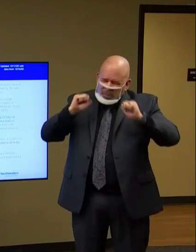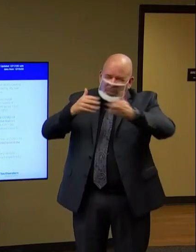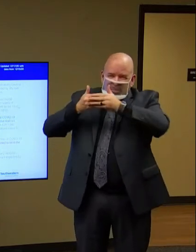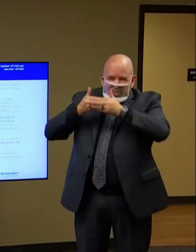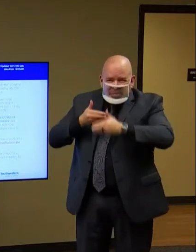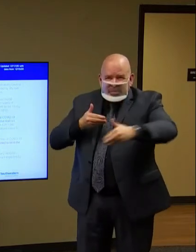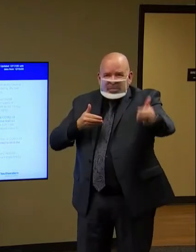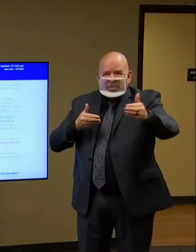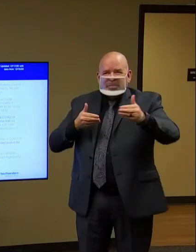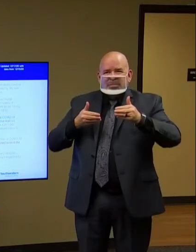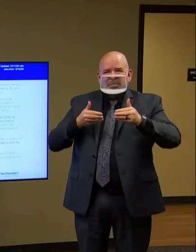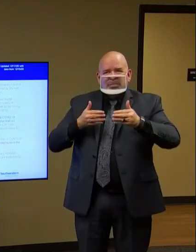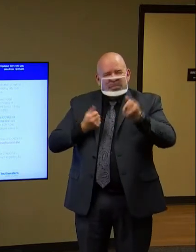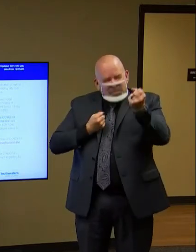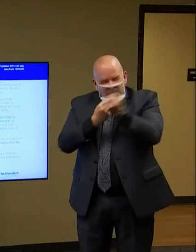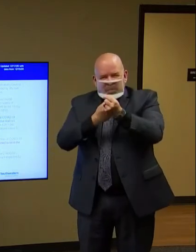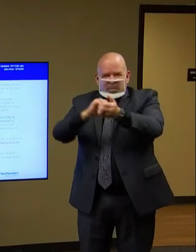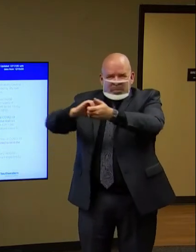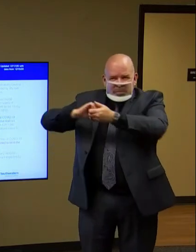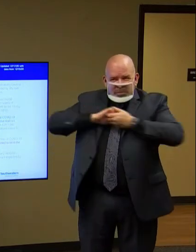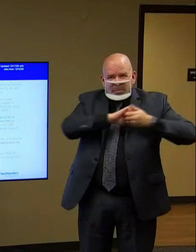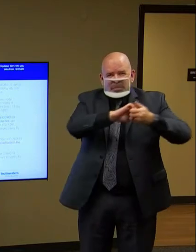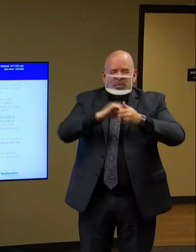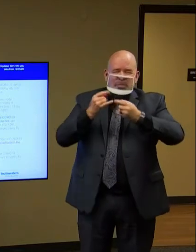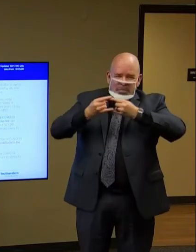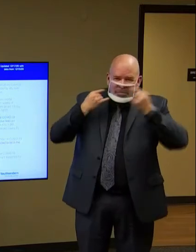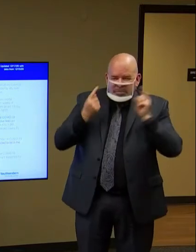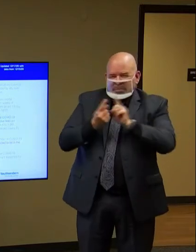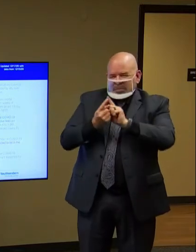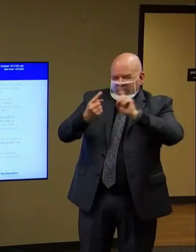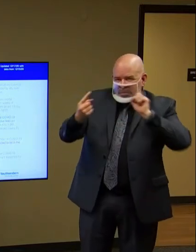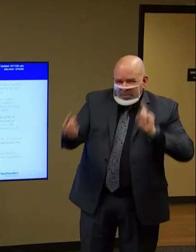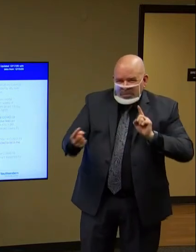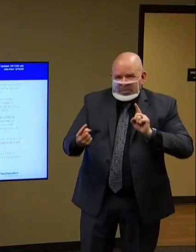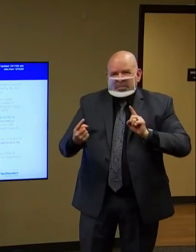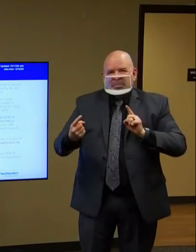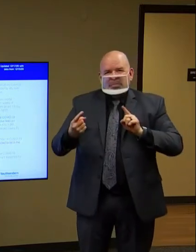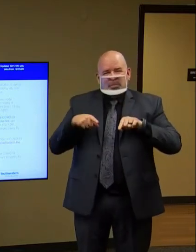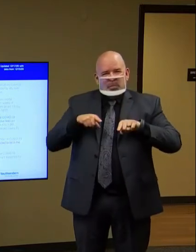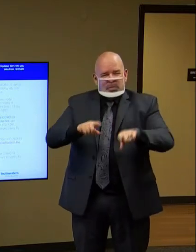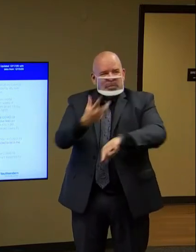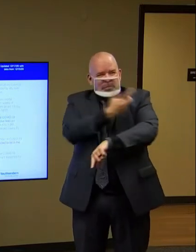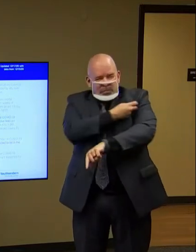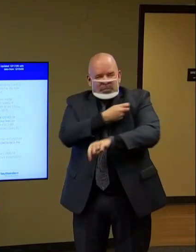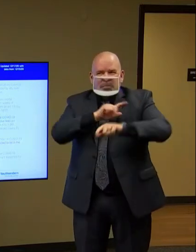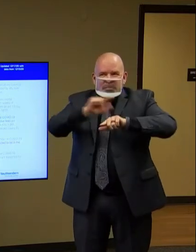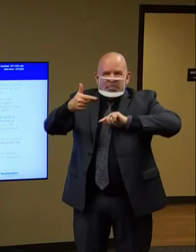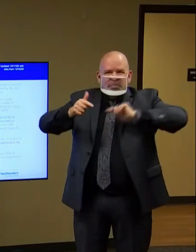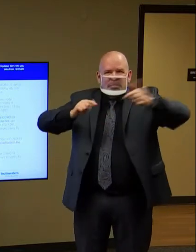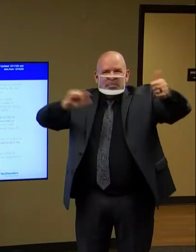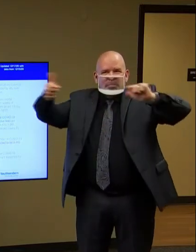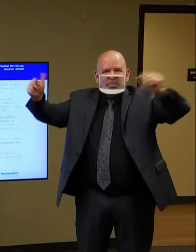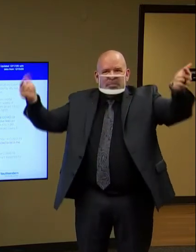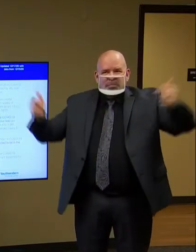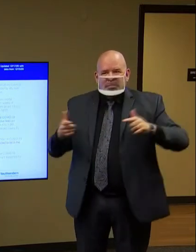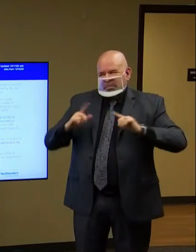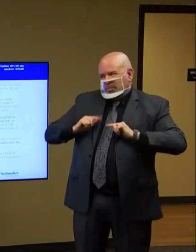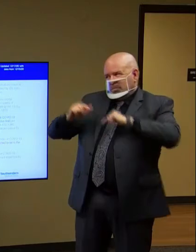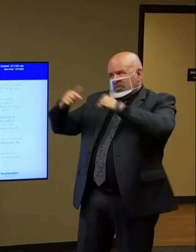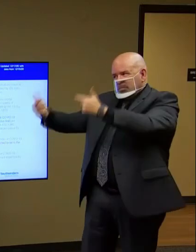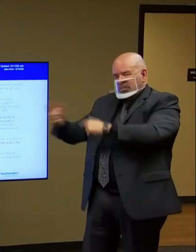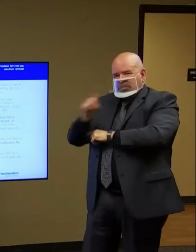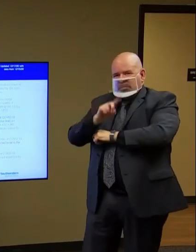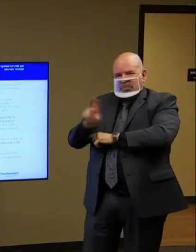our community and our country safe during this time of high spread. And with that, I'll turn it over to Dr. Huang.